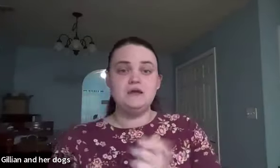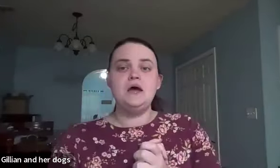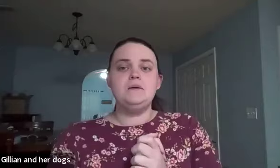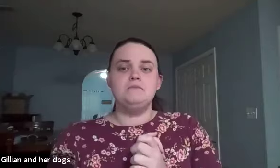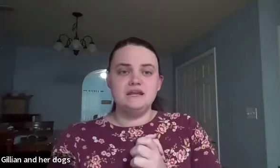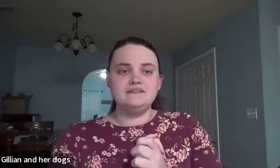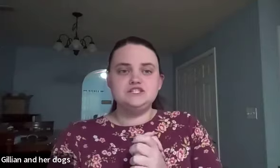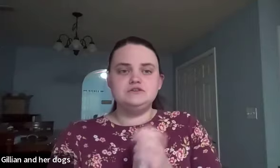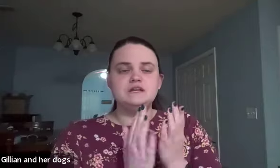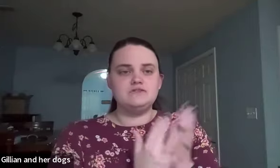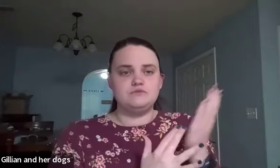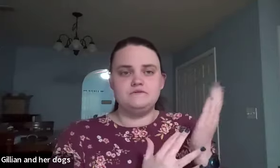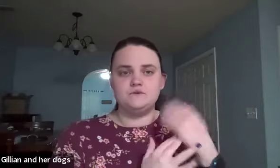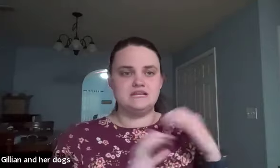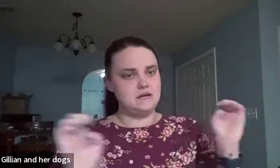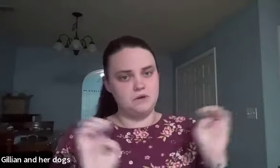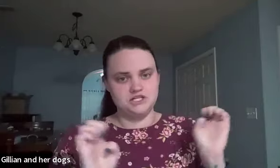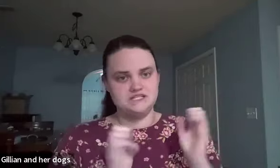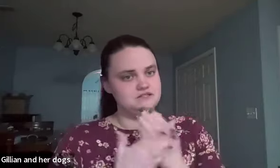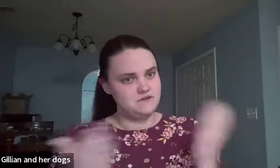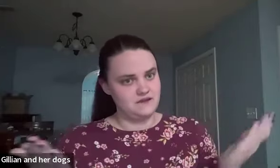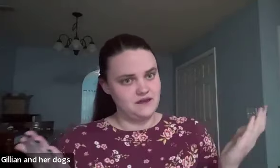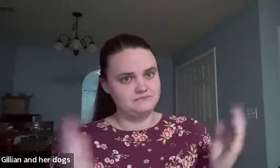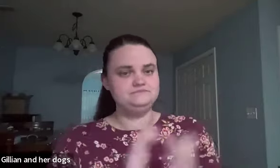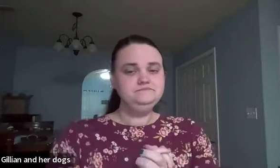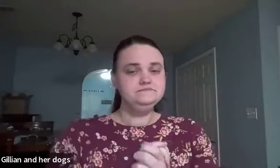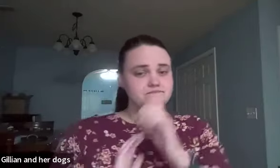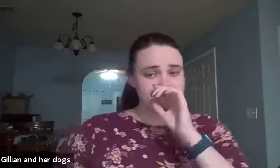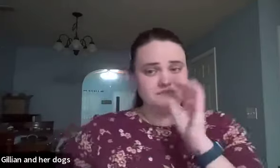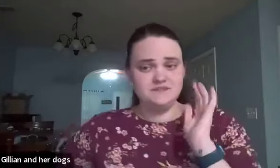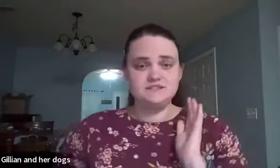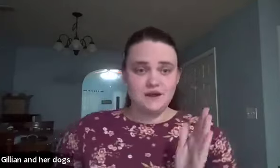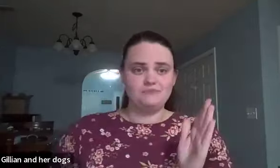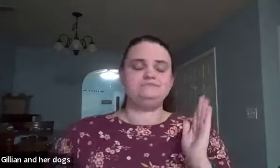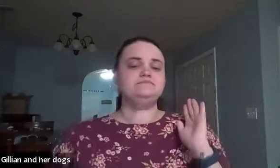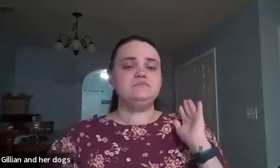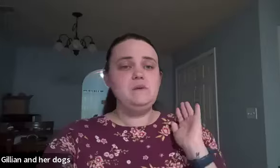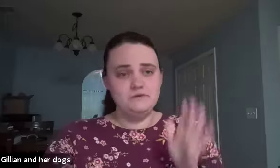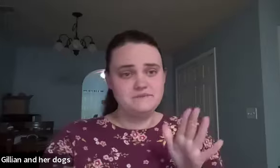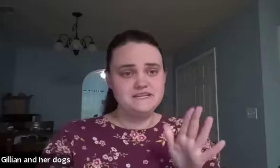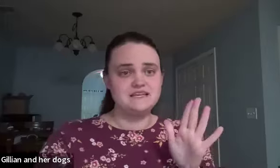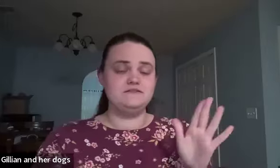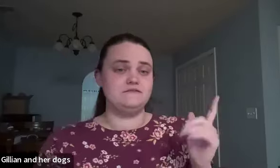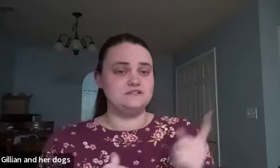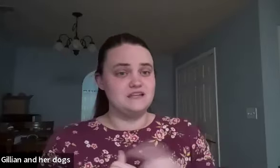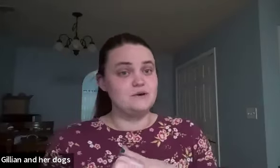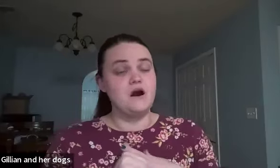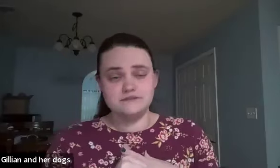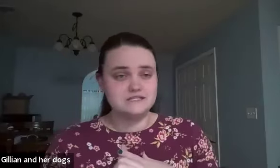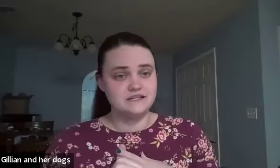up, but at least you could get through if there was like an emergency or something like that. So with that being said, the first letter we're obviously